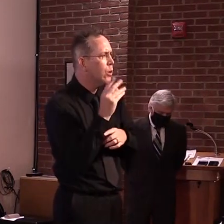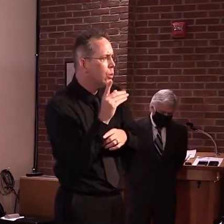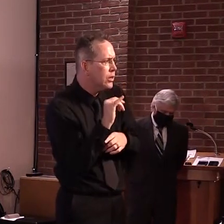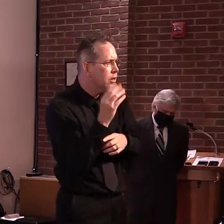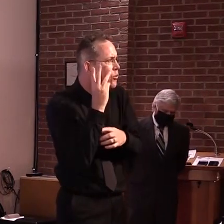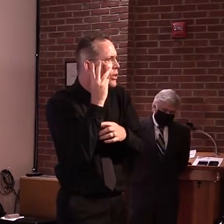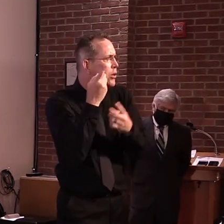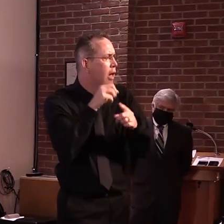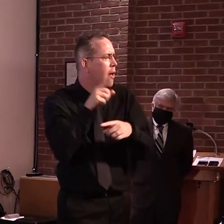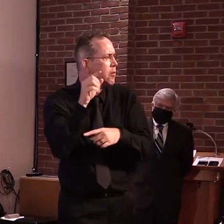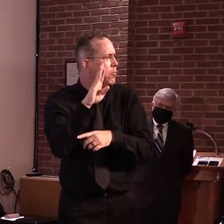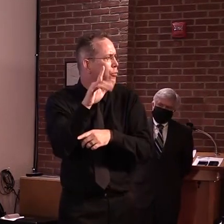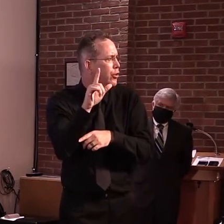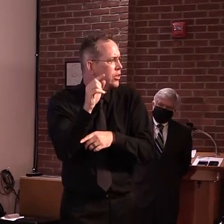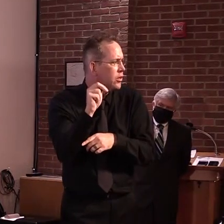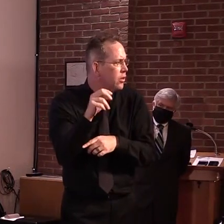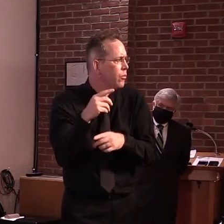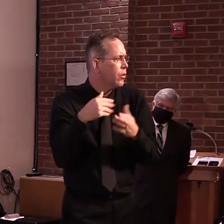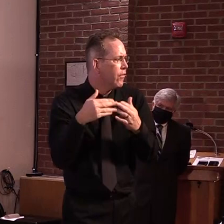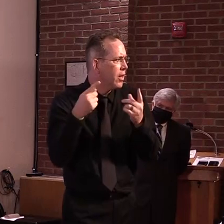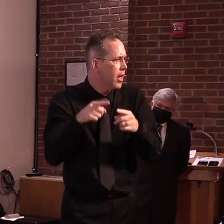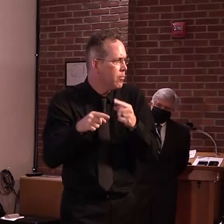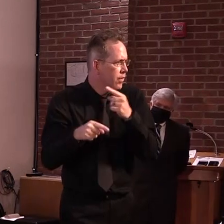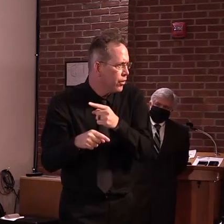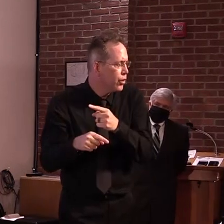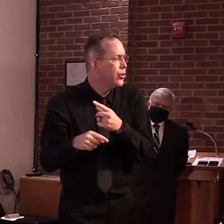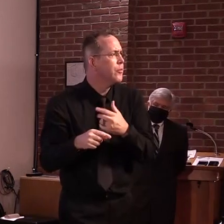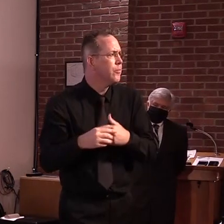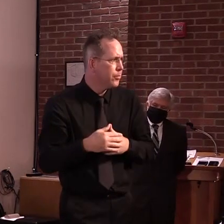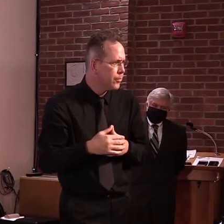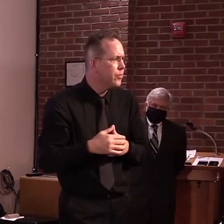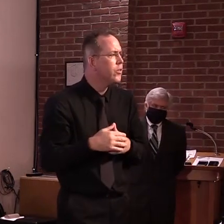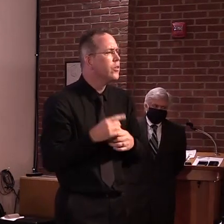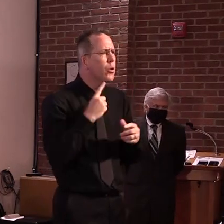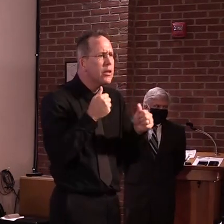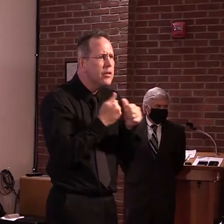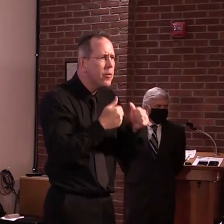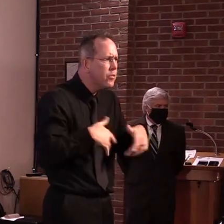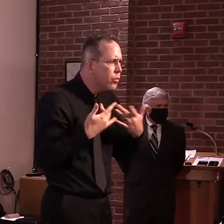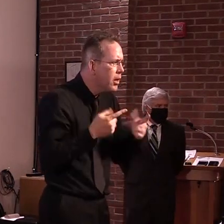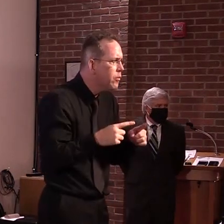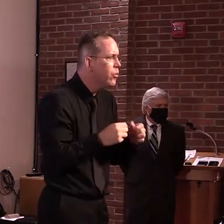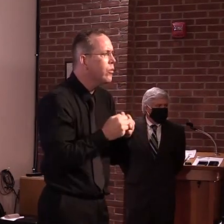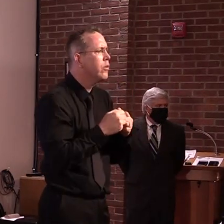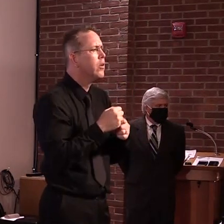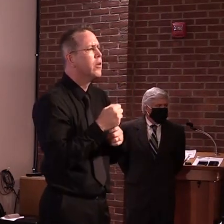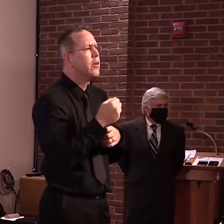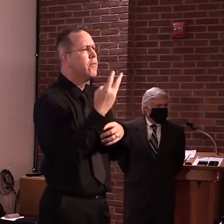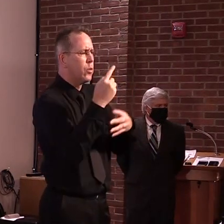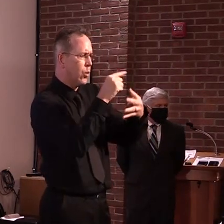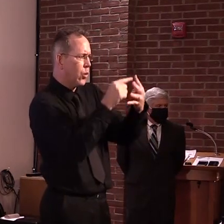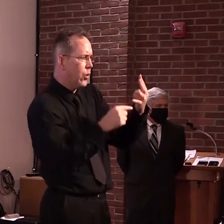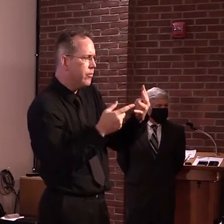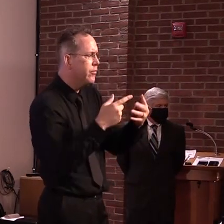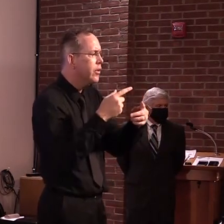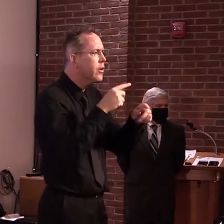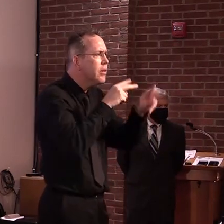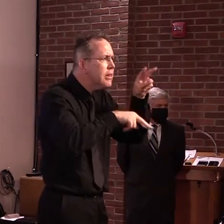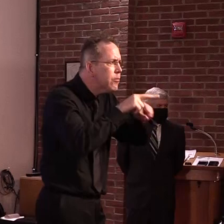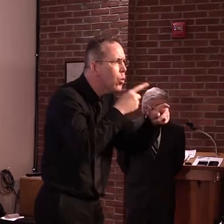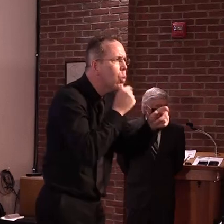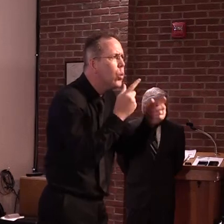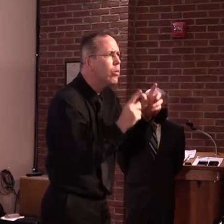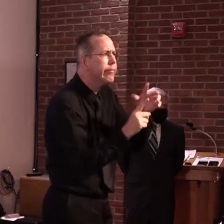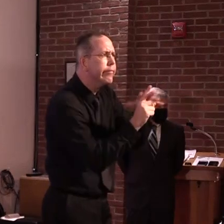outbreak. I will then provide an update on our four key reopening metrics that we continue to monitor closely and update